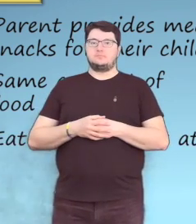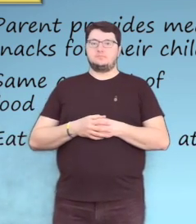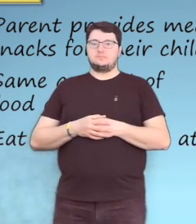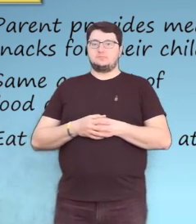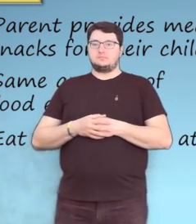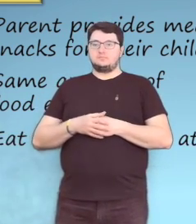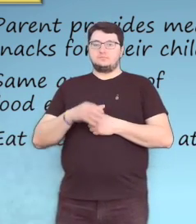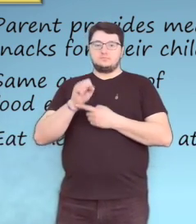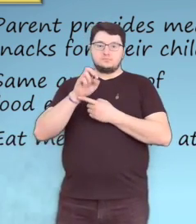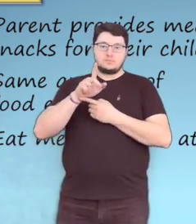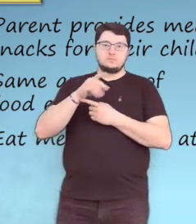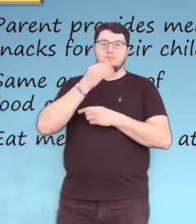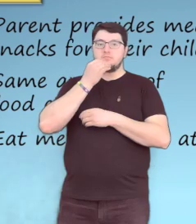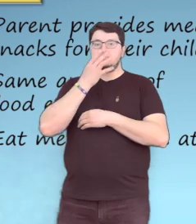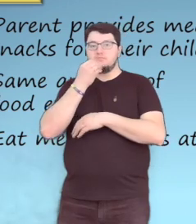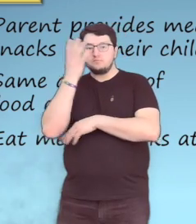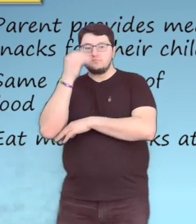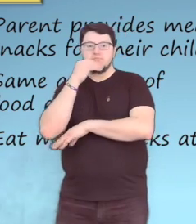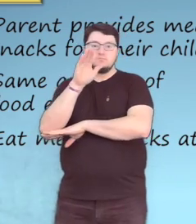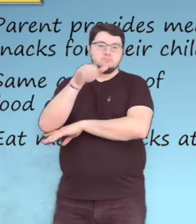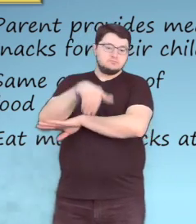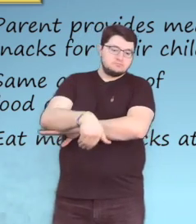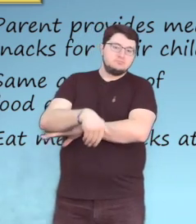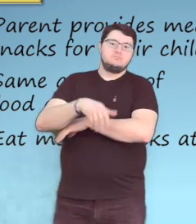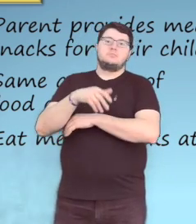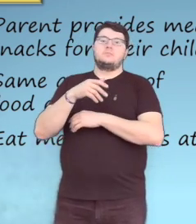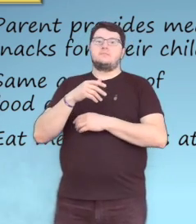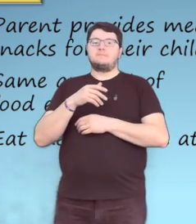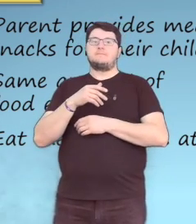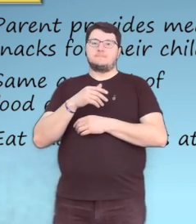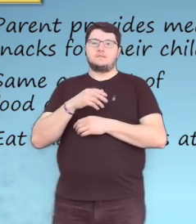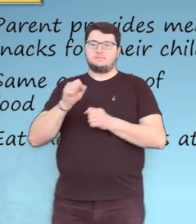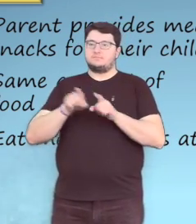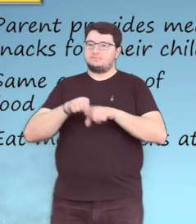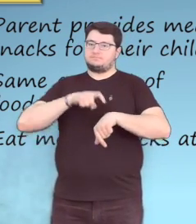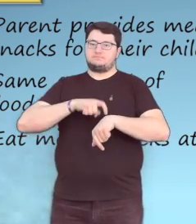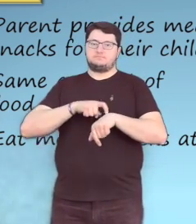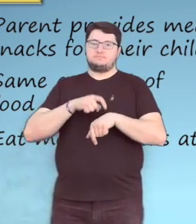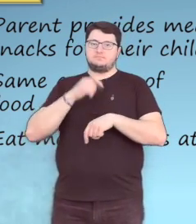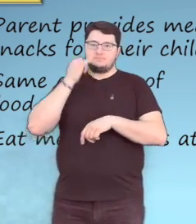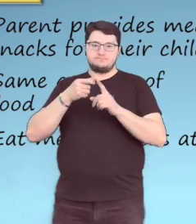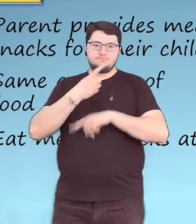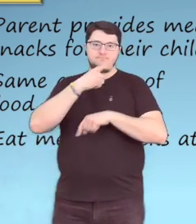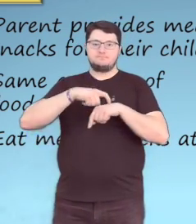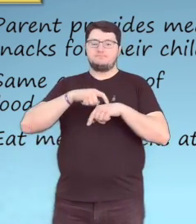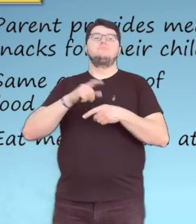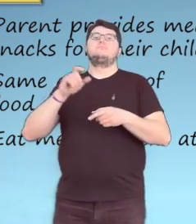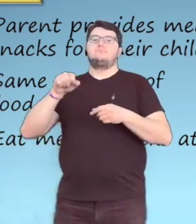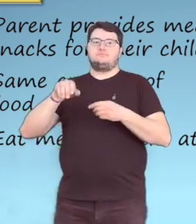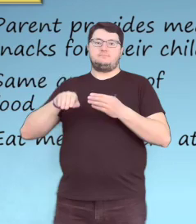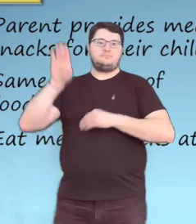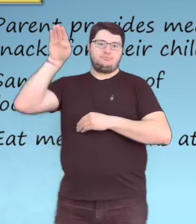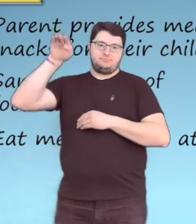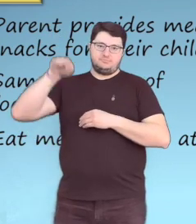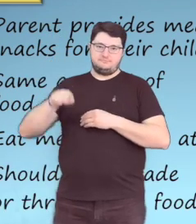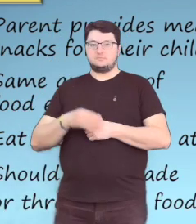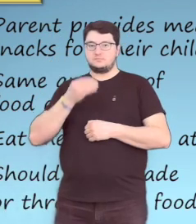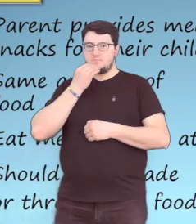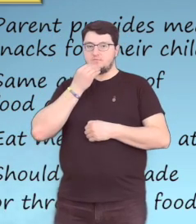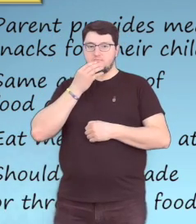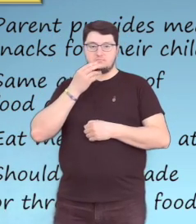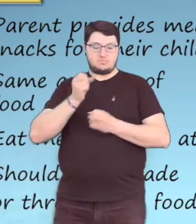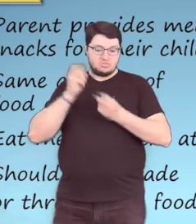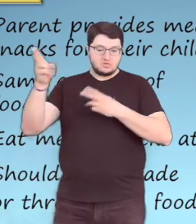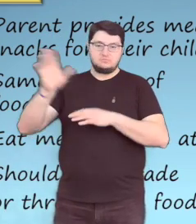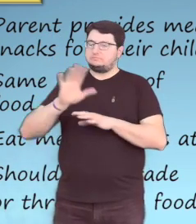at the same time each day. Missing a meal or snack may result in hypoglycemia. Children